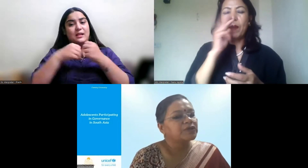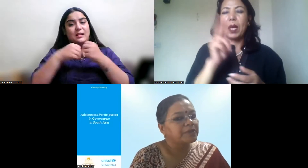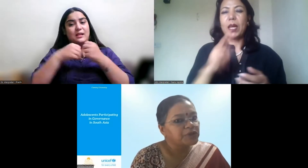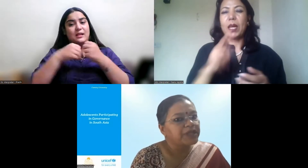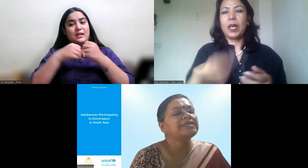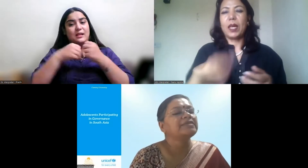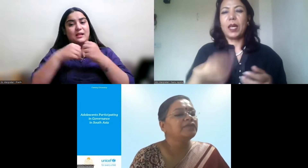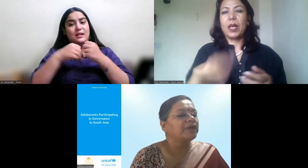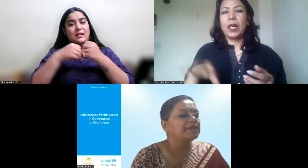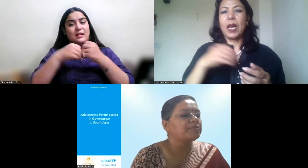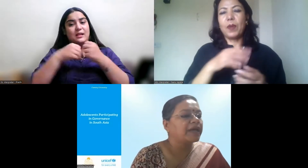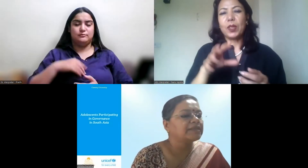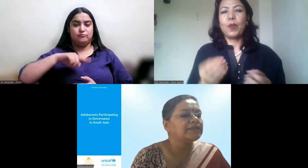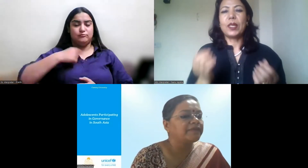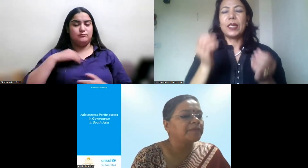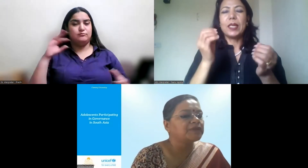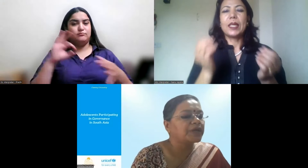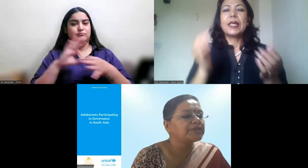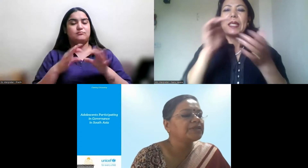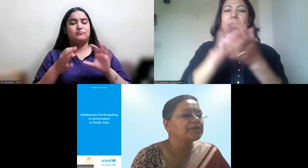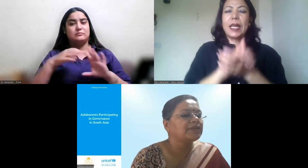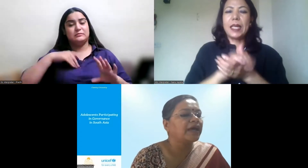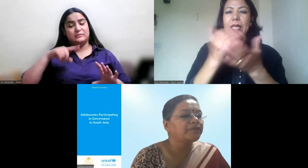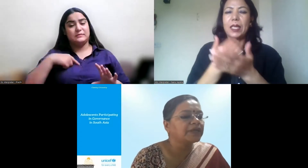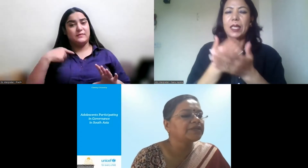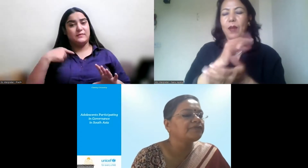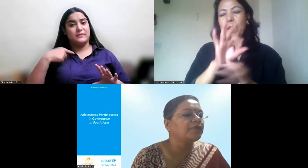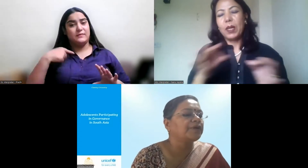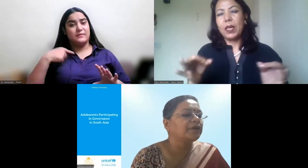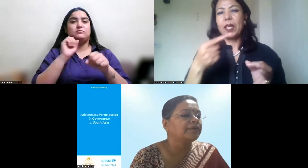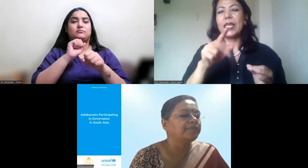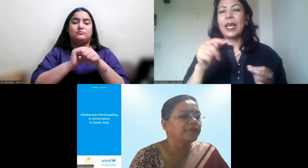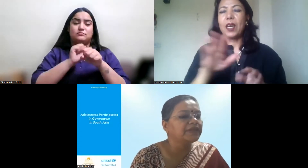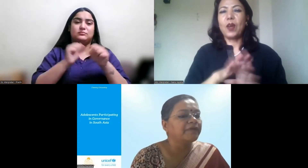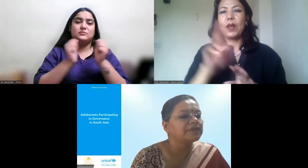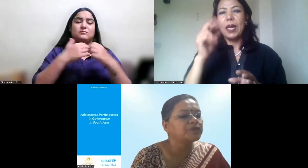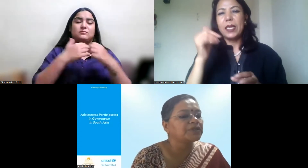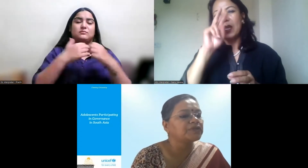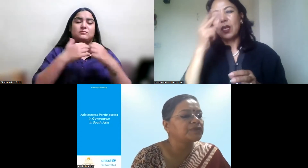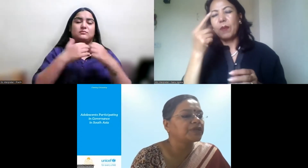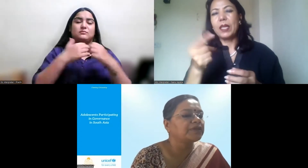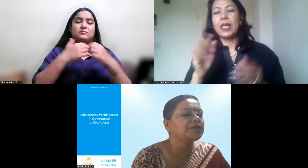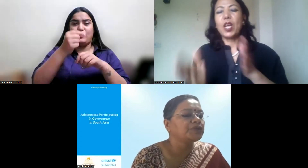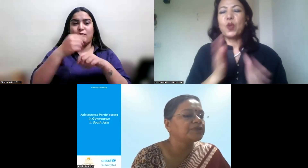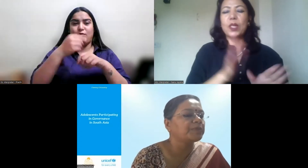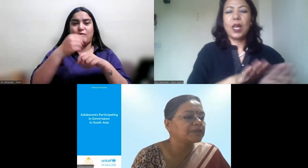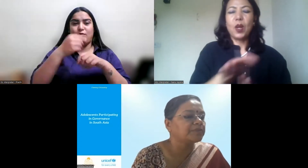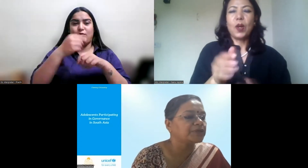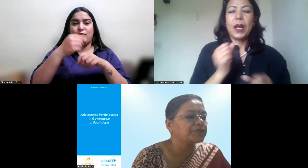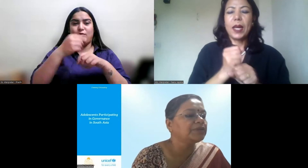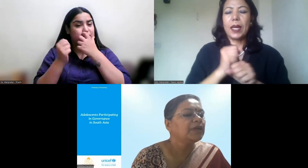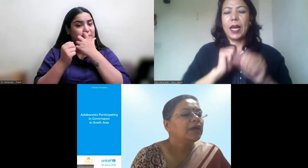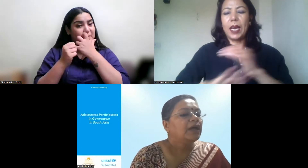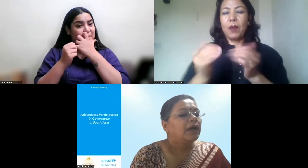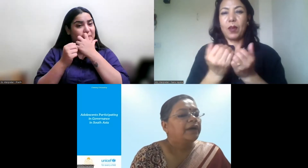in conceptualizing the various plans and developing strategies and advocating for with the governance structures for strengthening children's